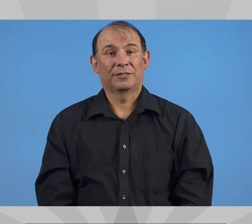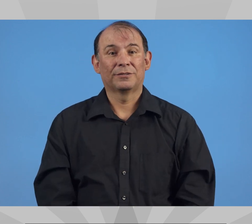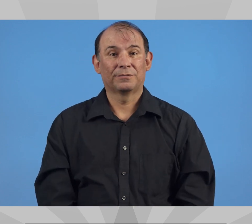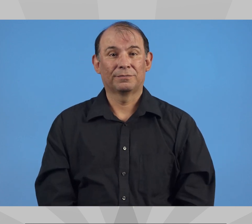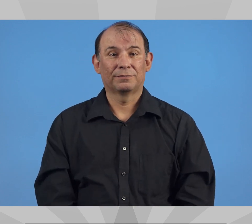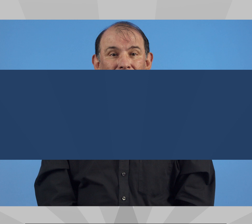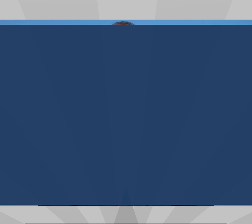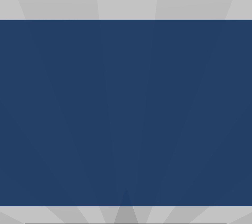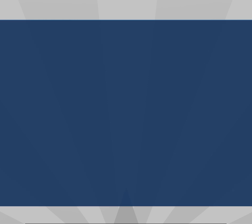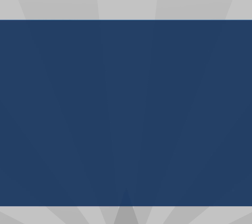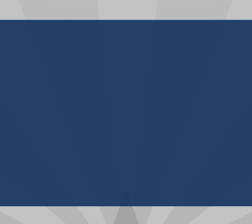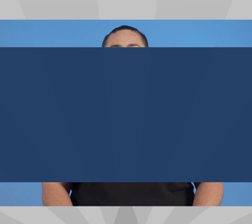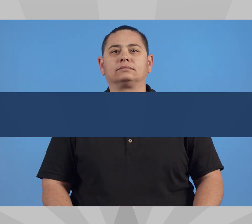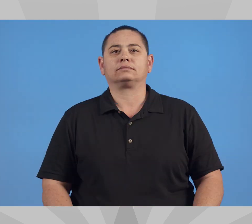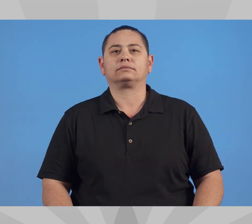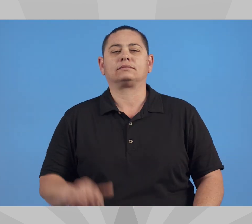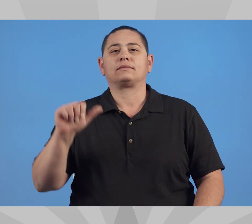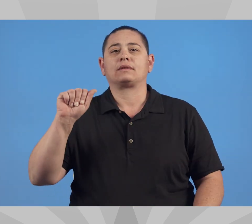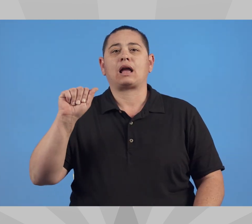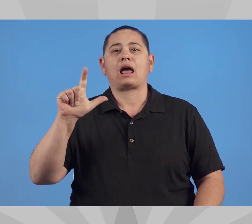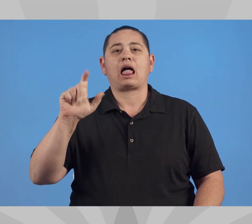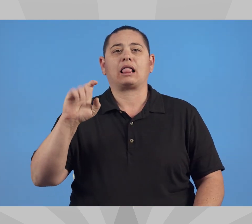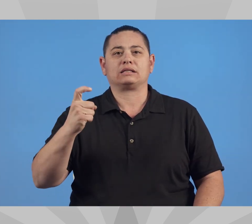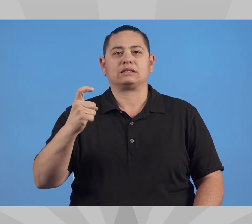to taxpayers.